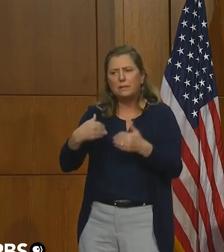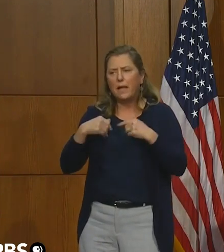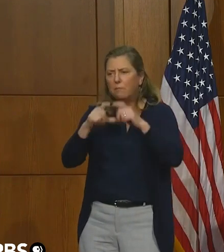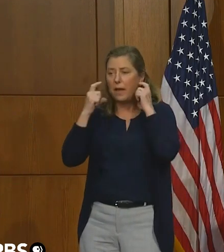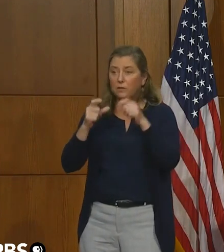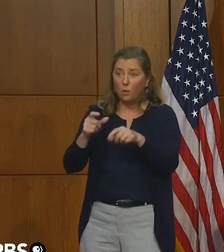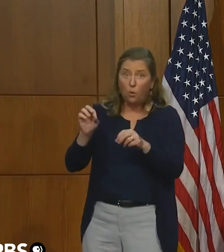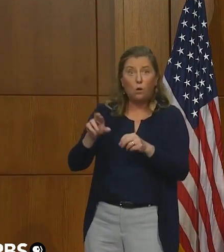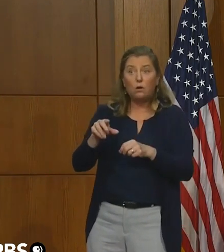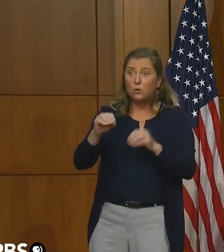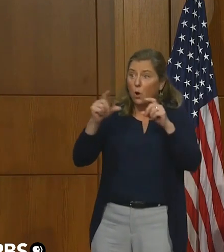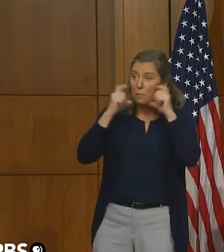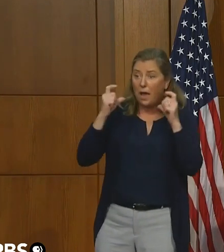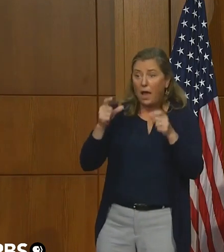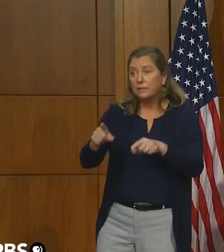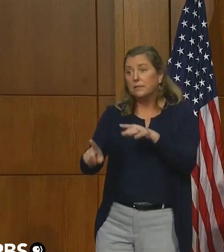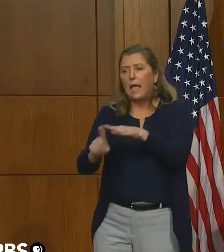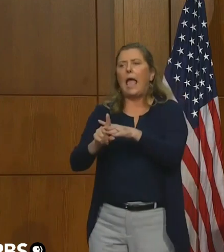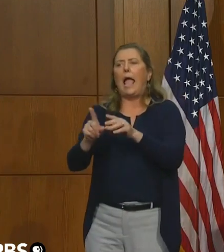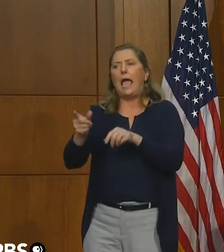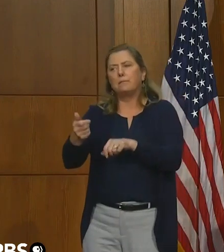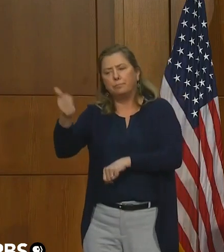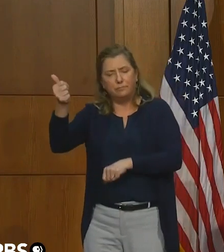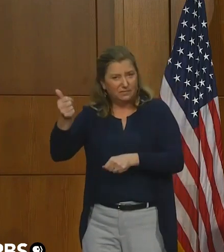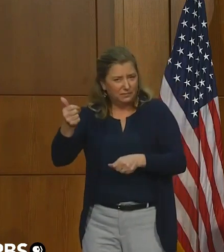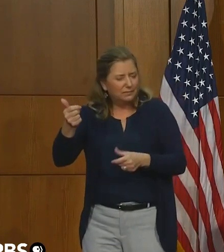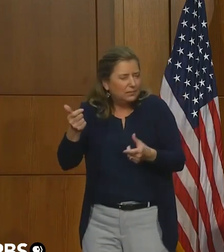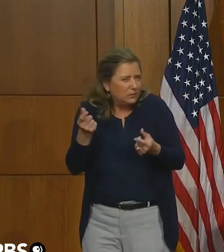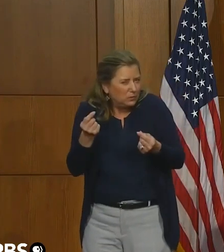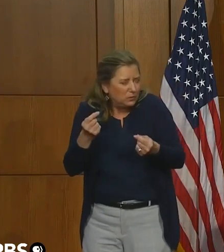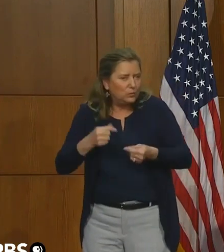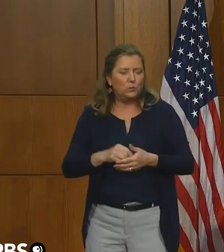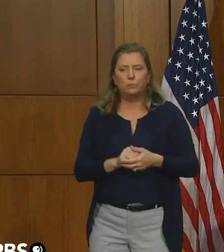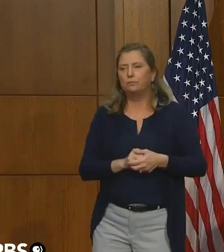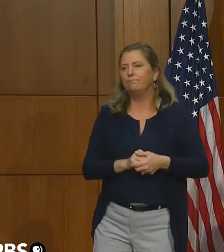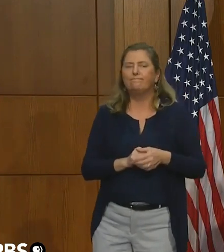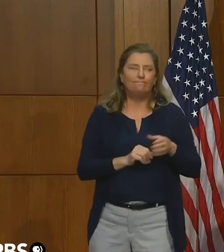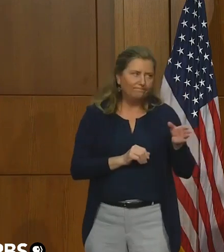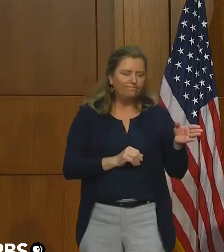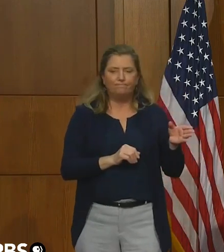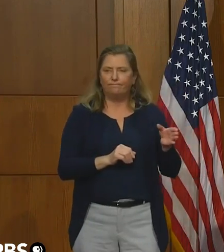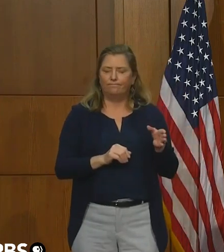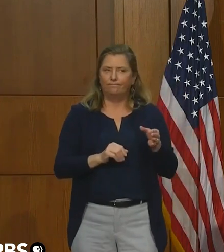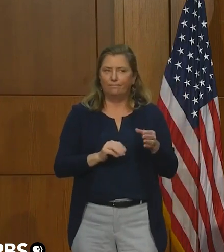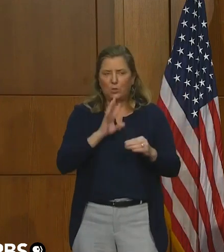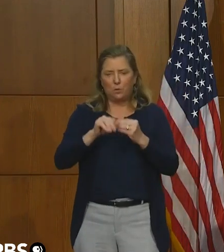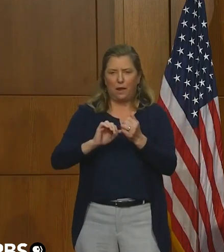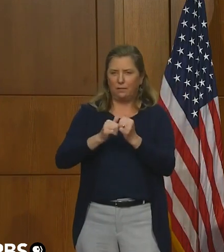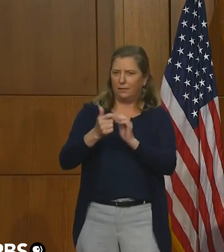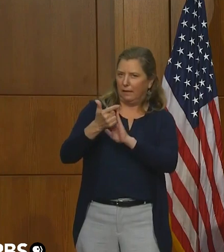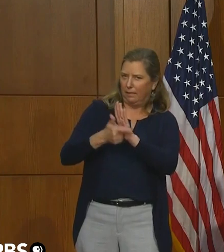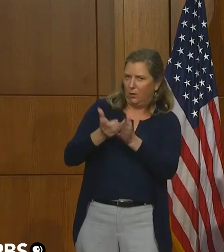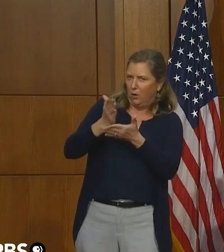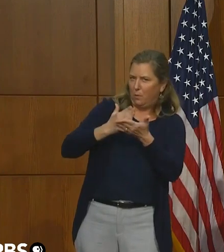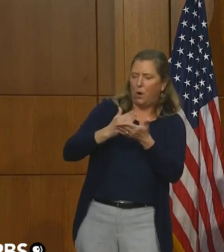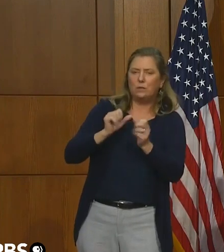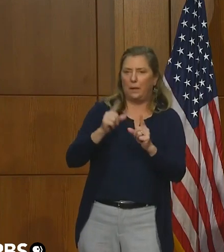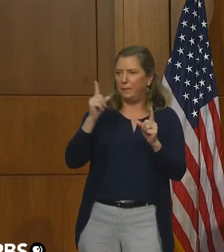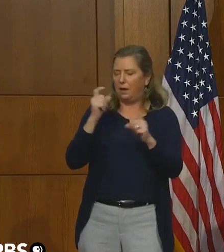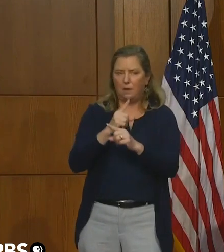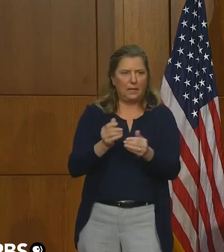then? Yeah, Cam, it gets into a lot of the legalities of this and can get complicated in a